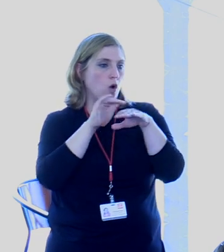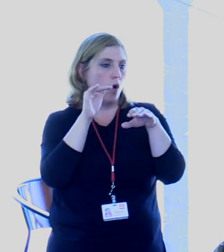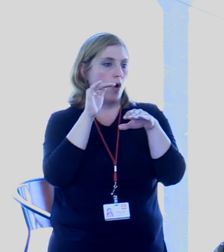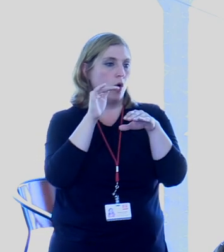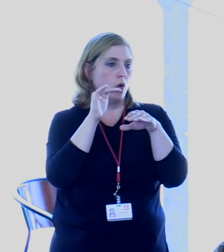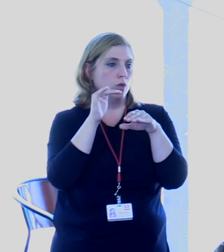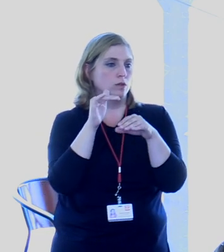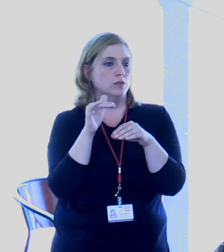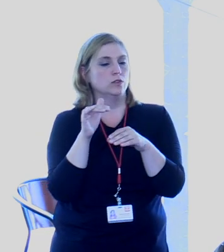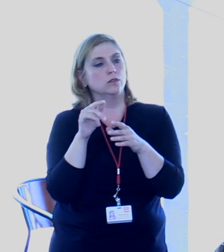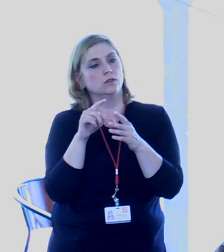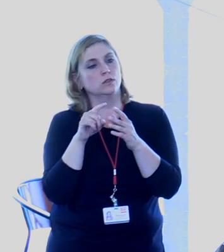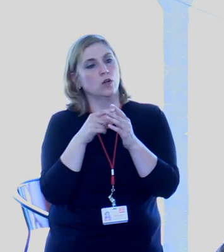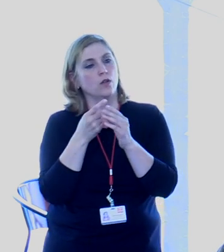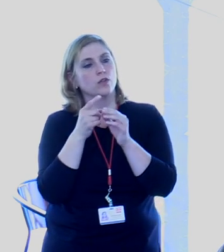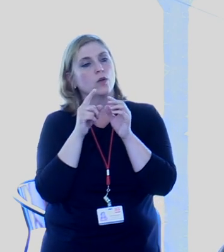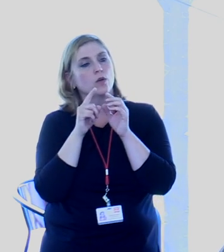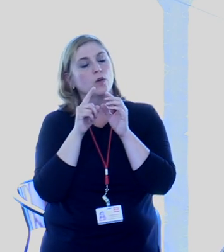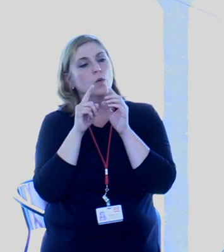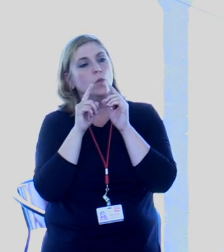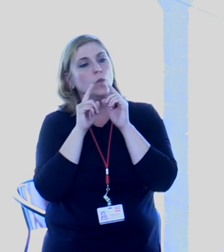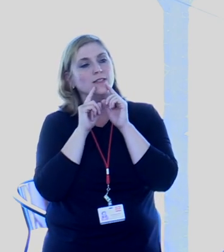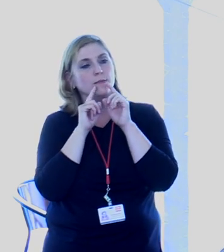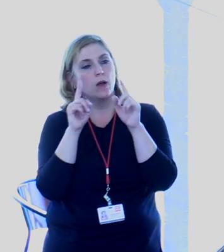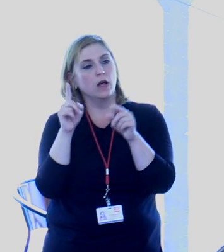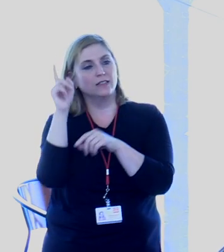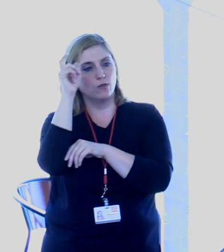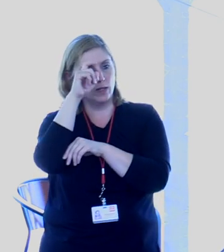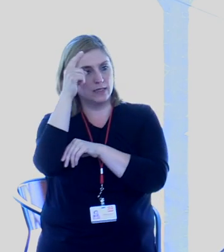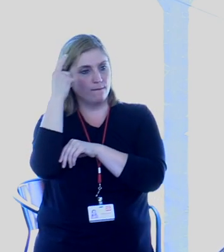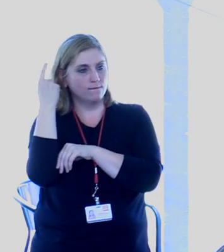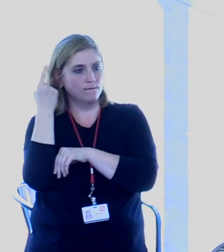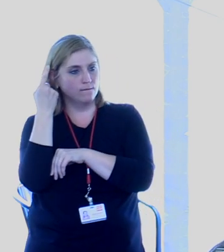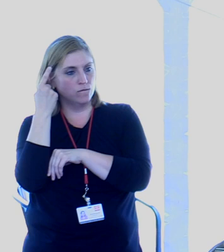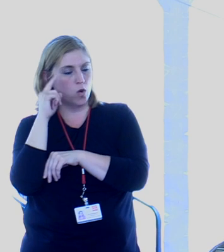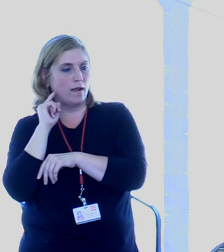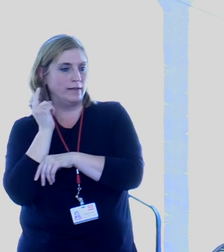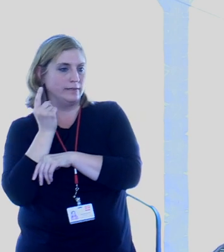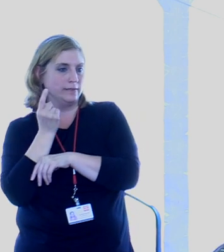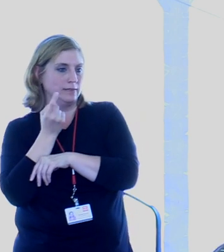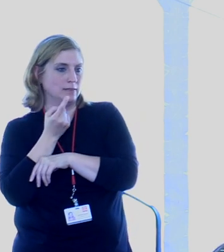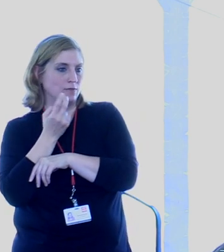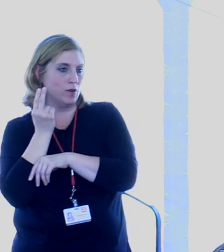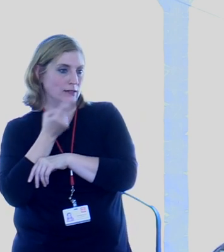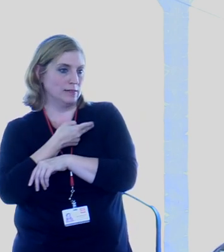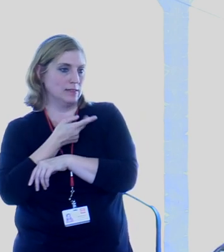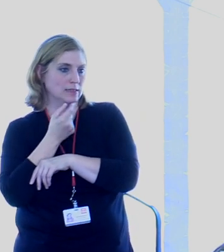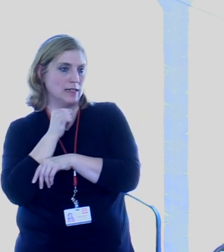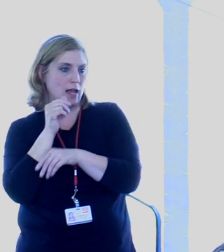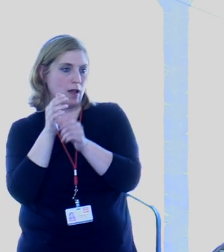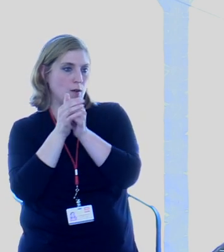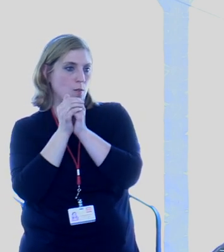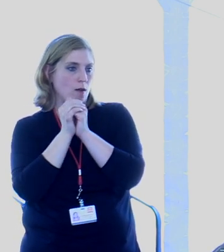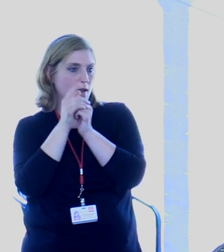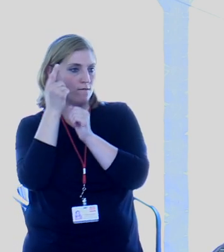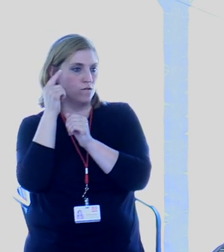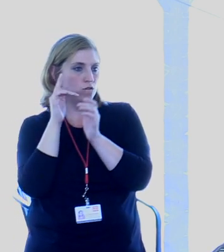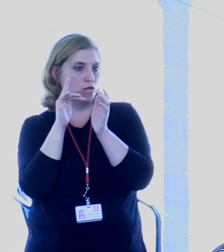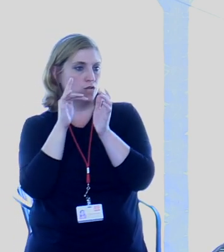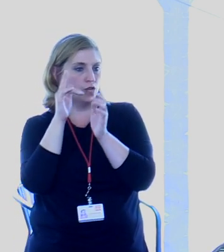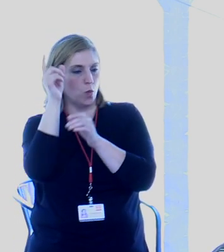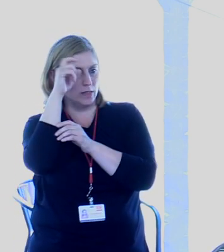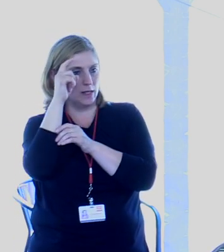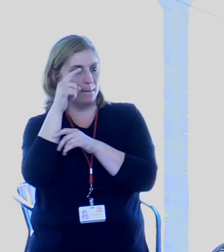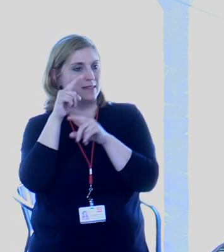to elicit this response of wisdom for us. Jesus doesn't pray for wisdom, but he teaches us how to